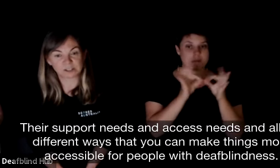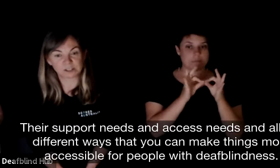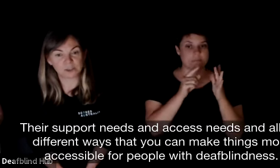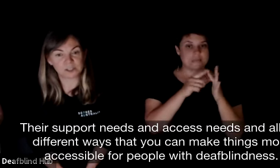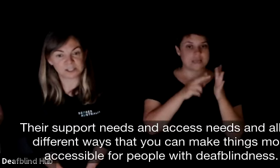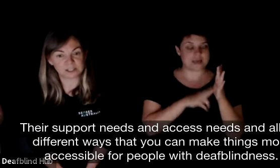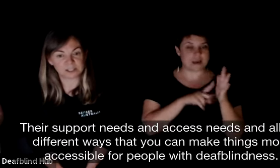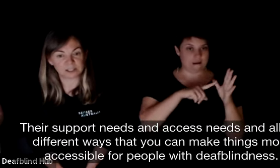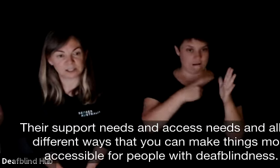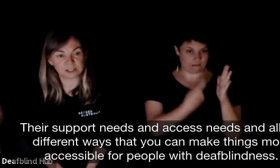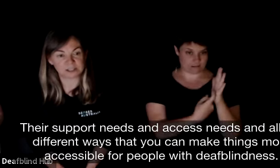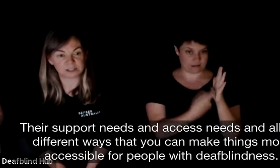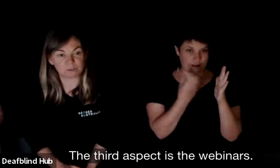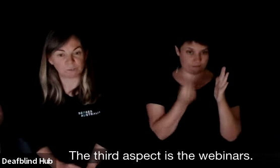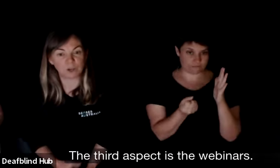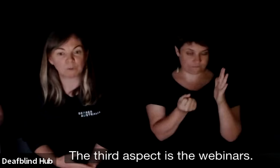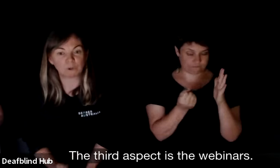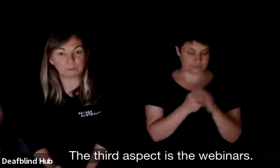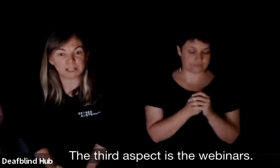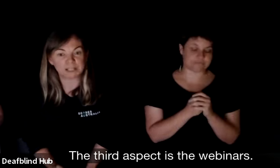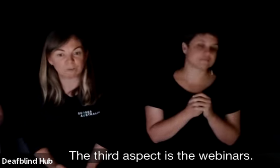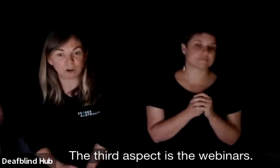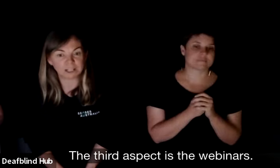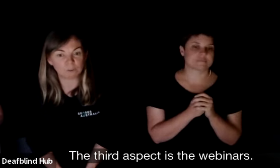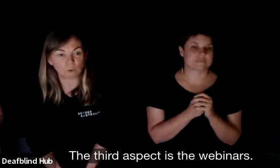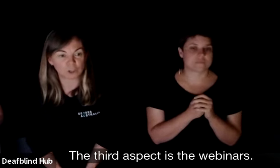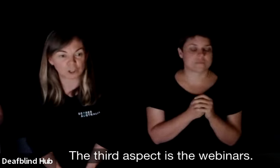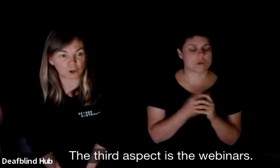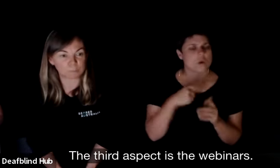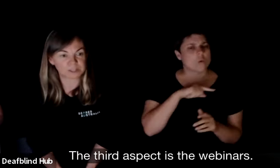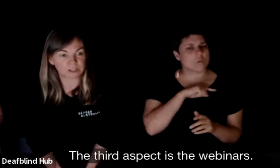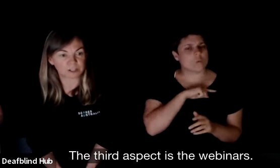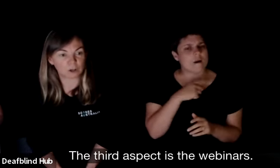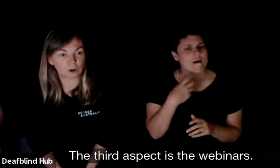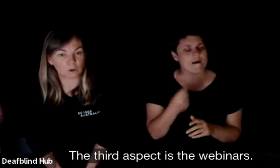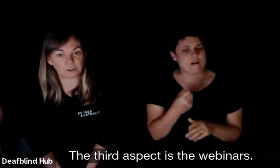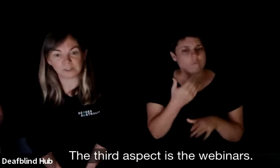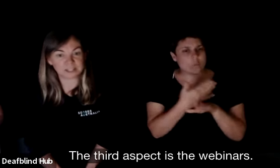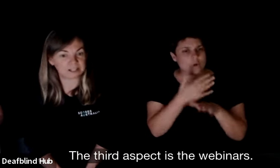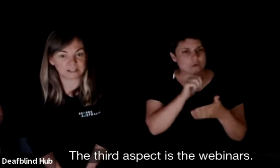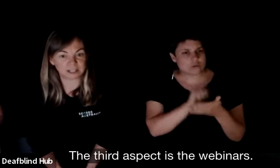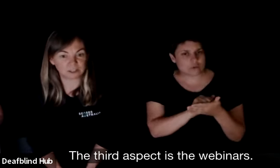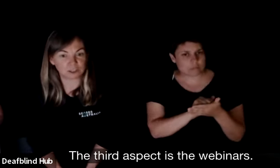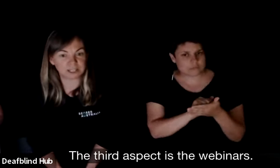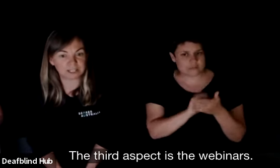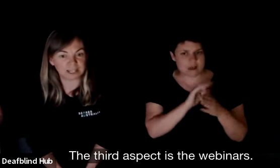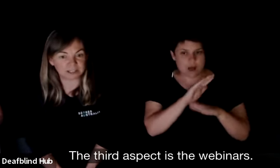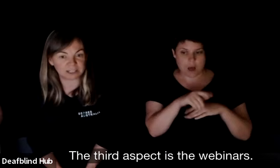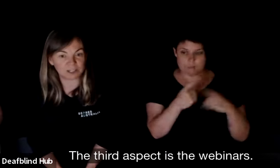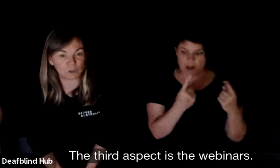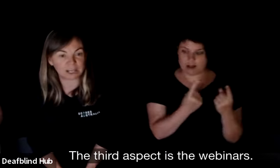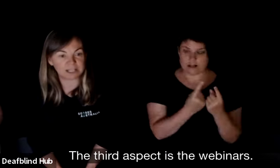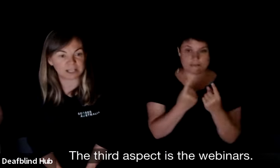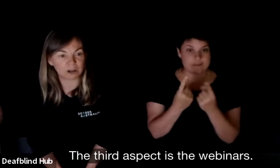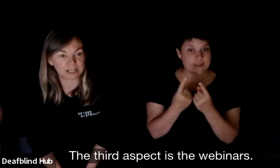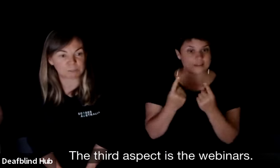So this is where we'll be running workshops on things that you can get